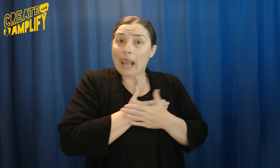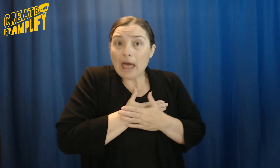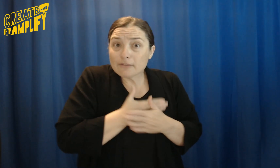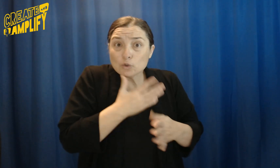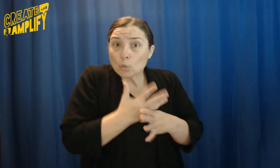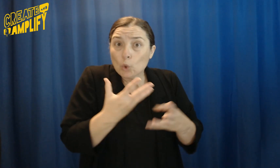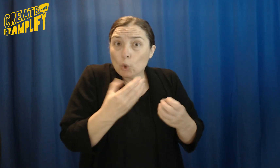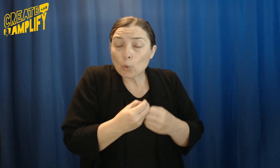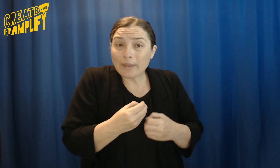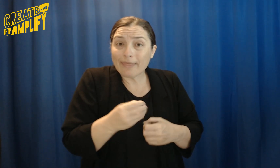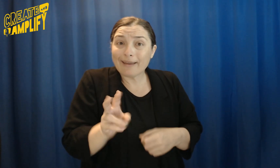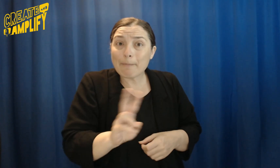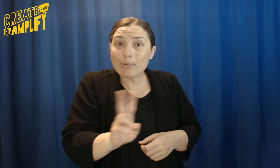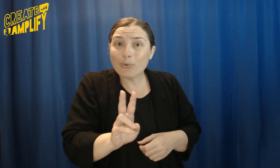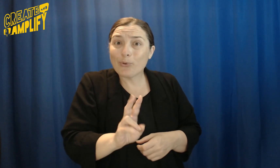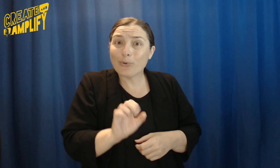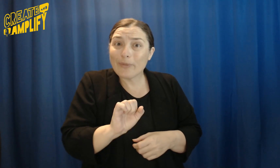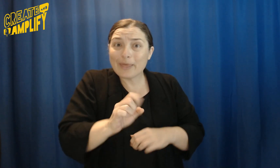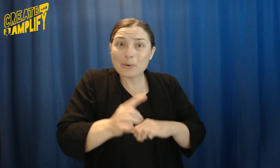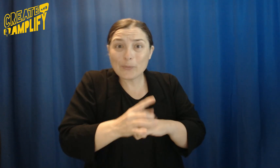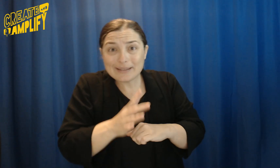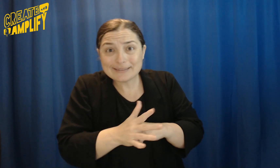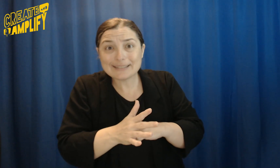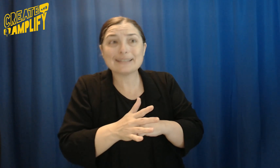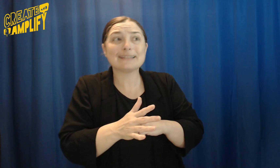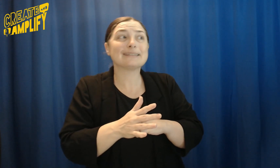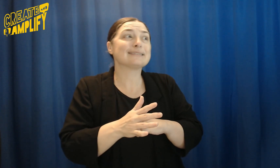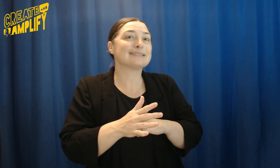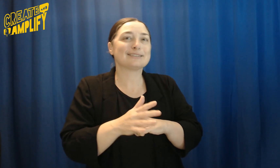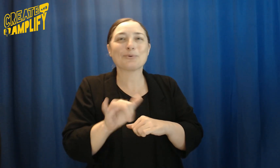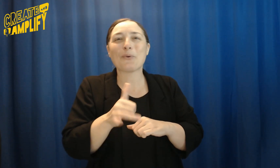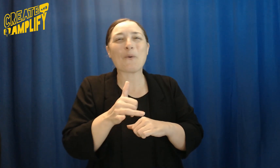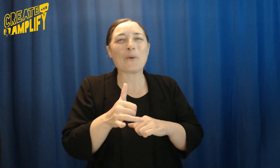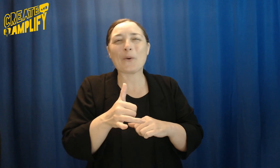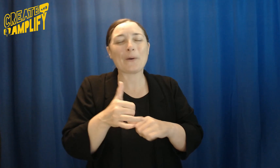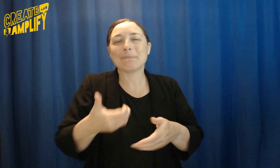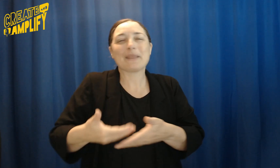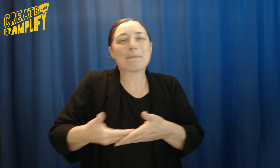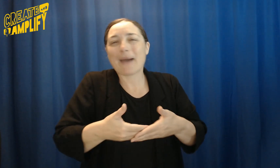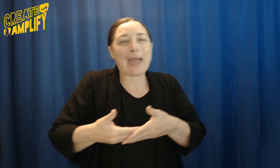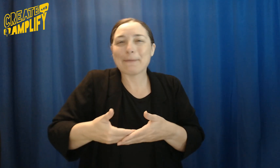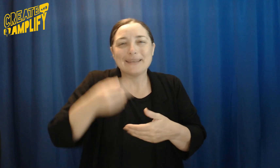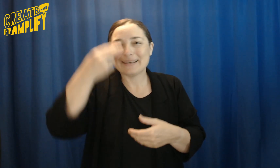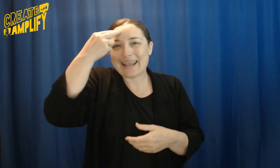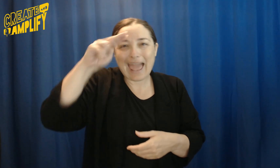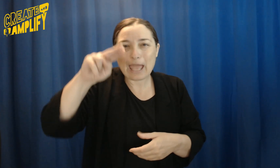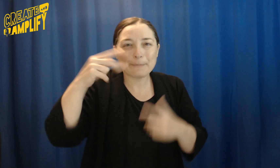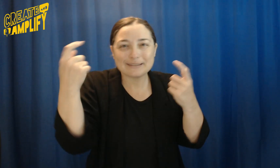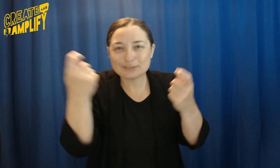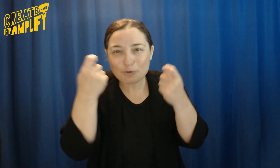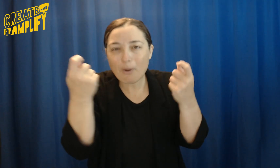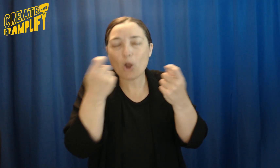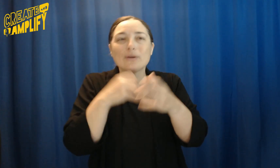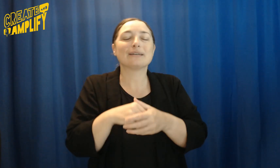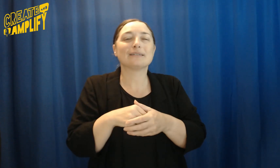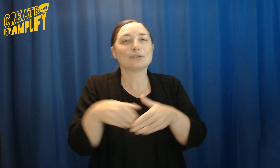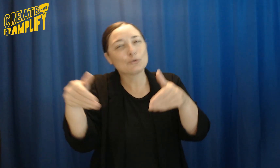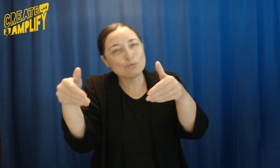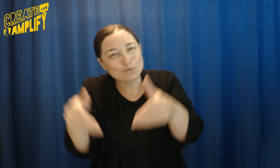or with people naming their babies in secular ceremonies and funerals every now and then when I